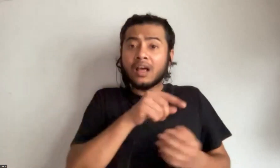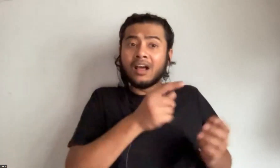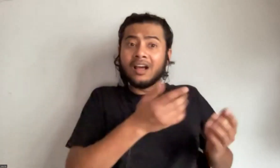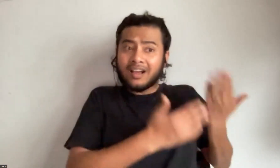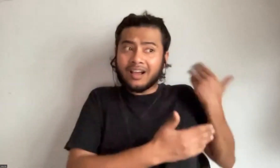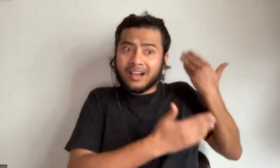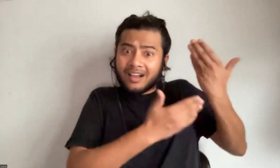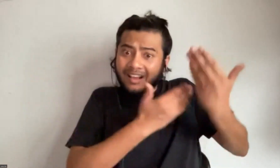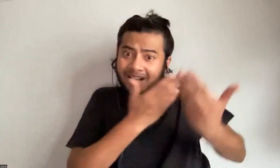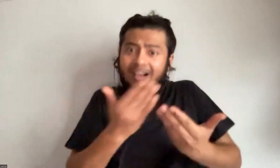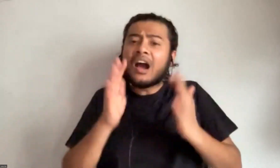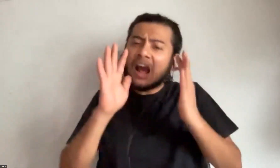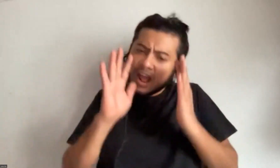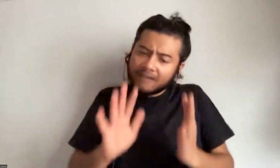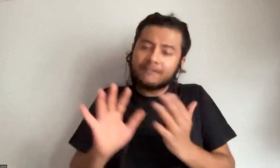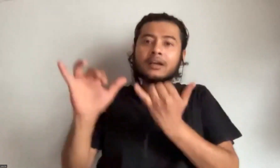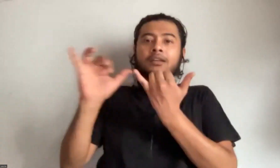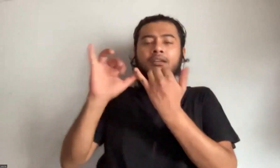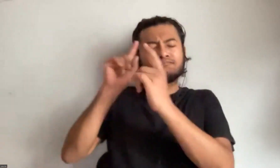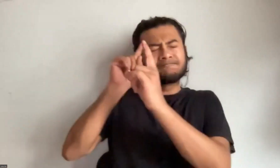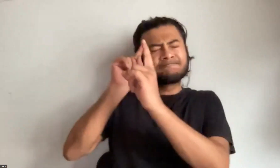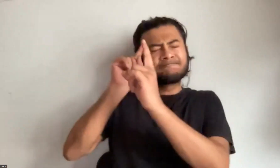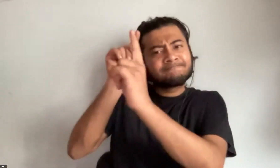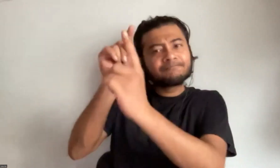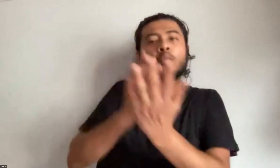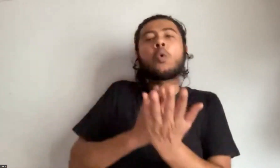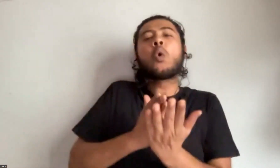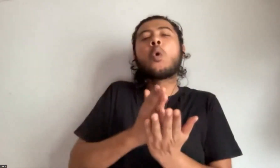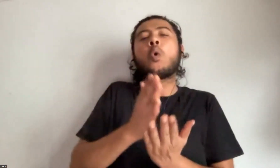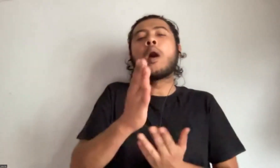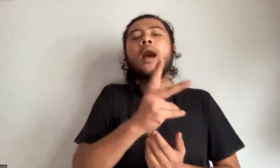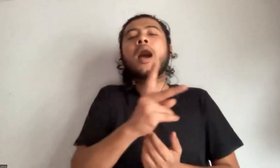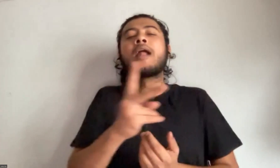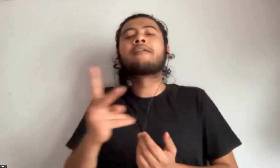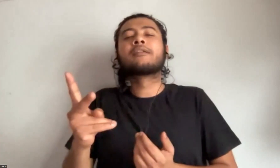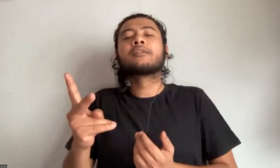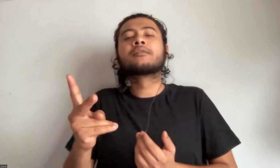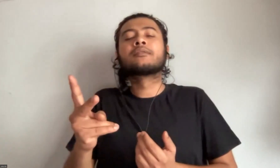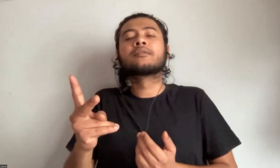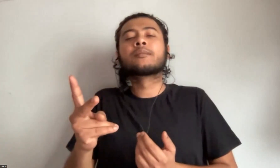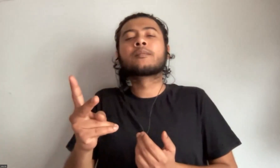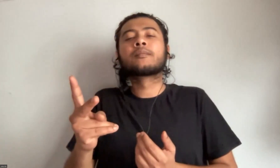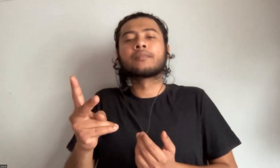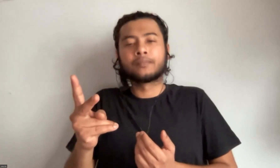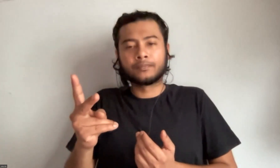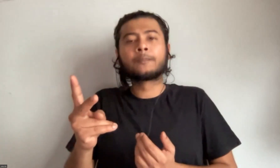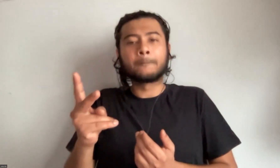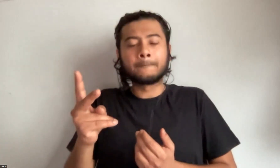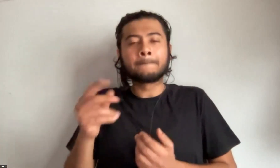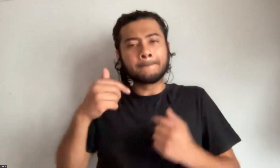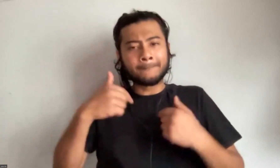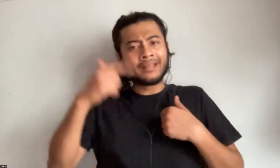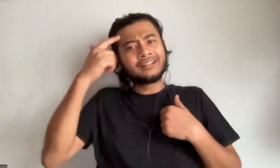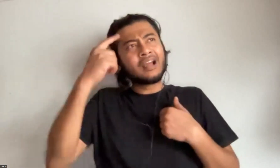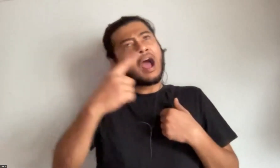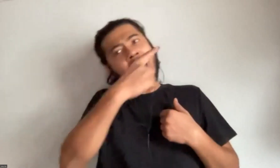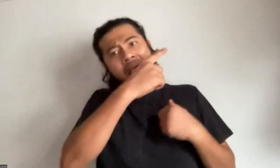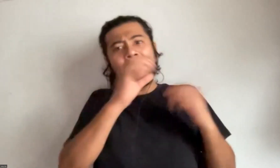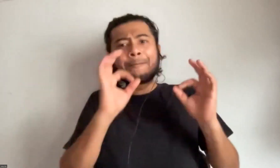what process they are following, but the main thing, main aim, main goal, main focus is Krishna.